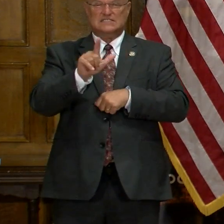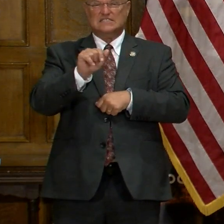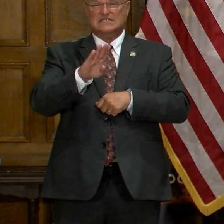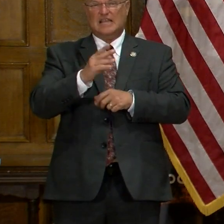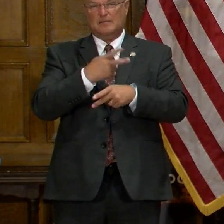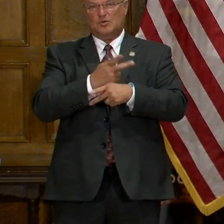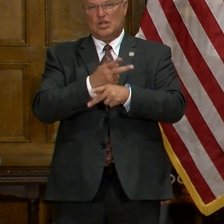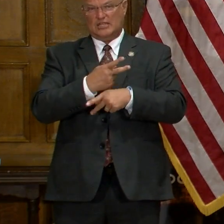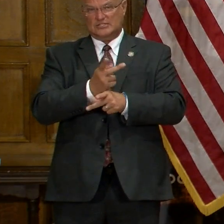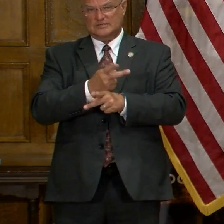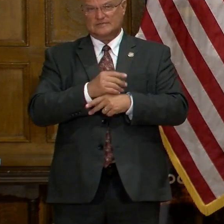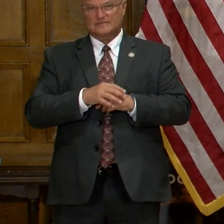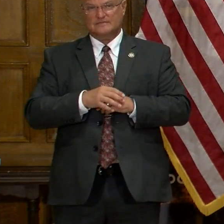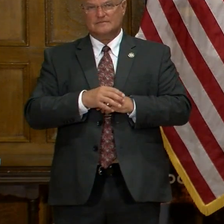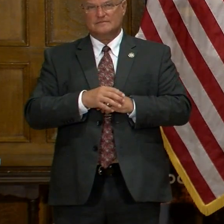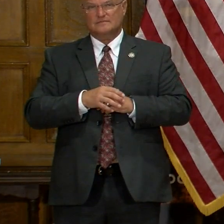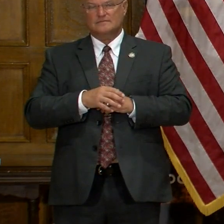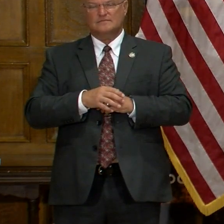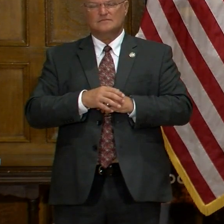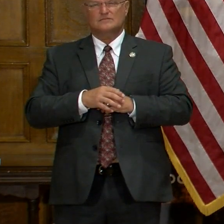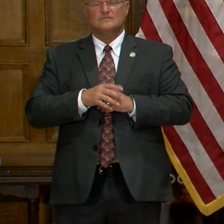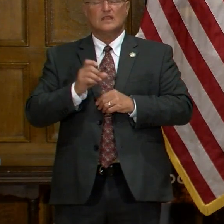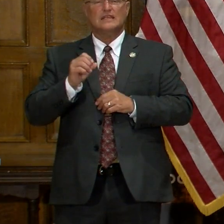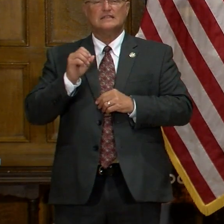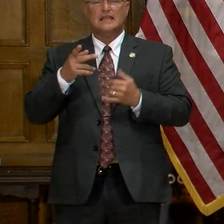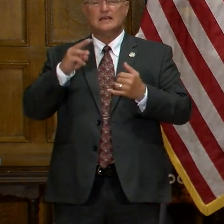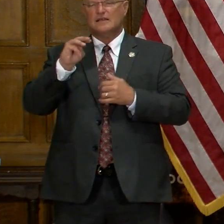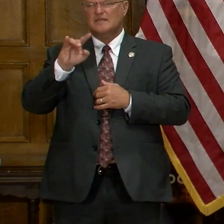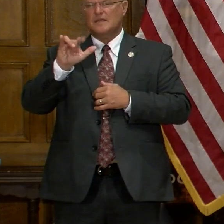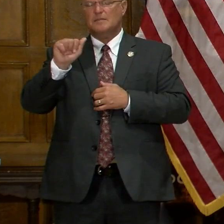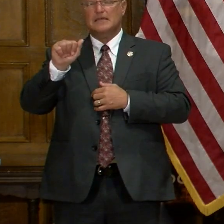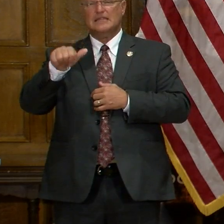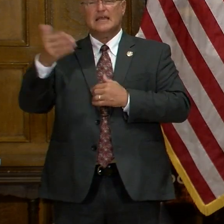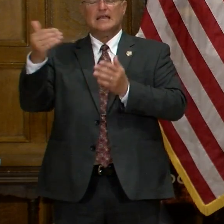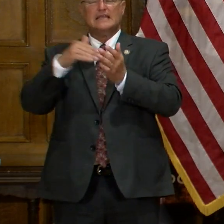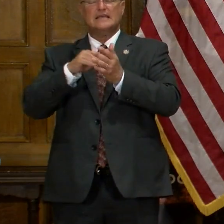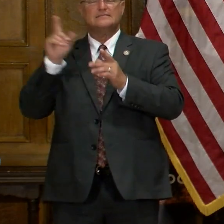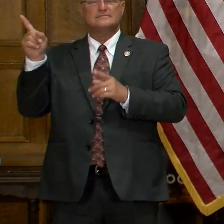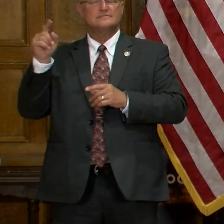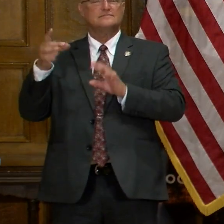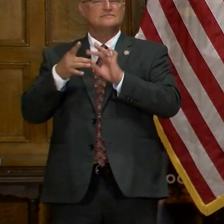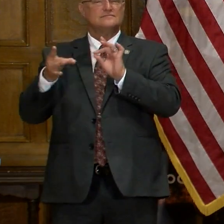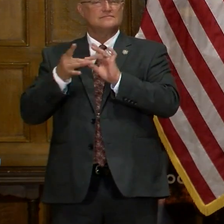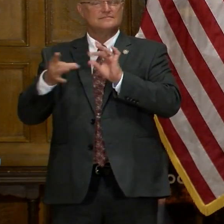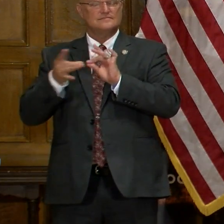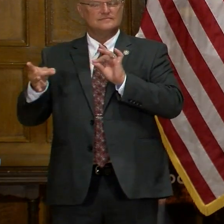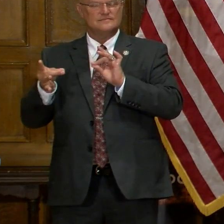production. Let's go remotely again. Hi, Governor.